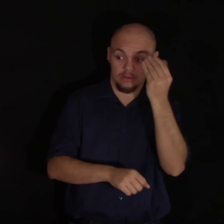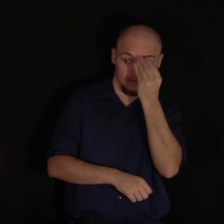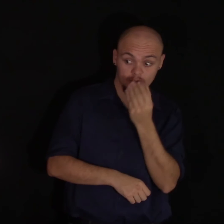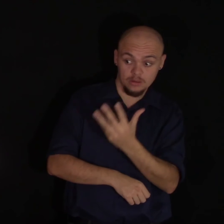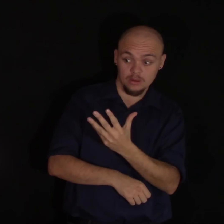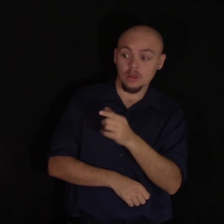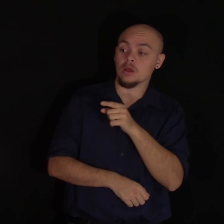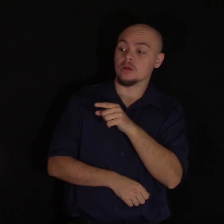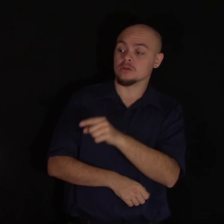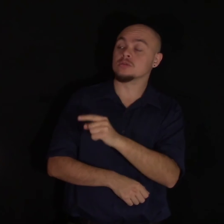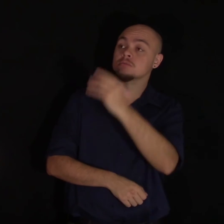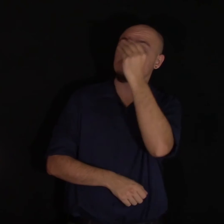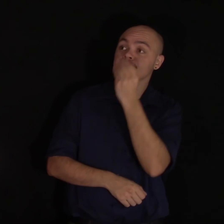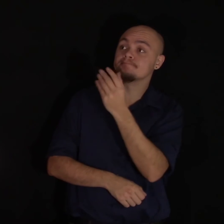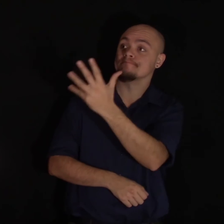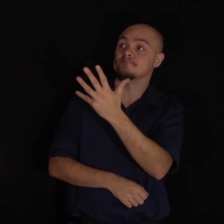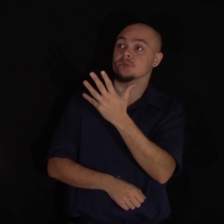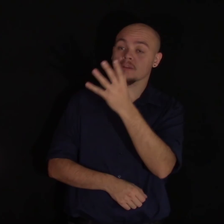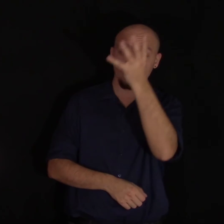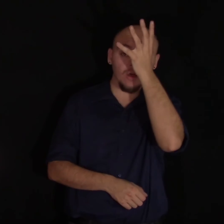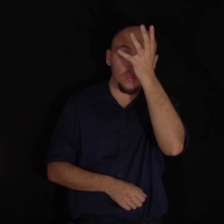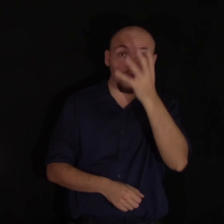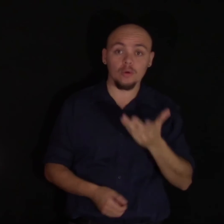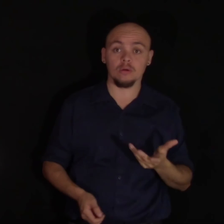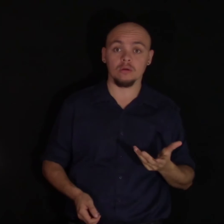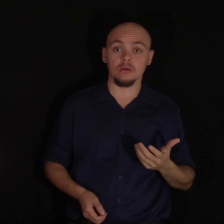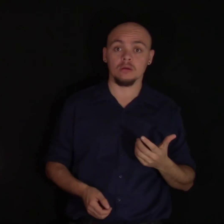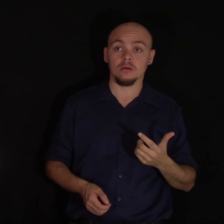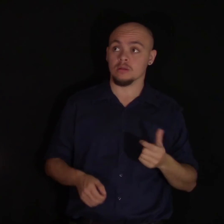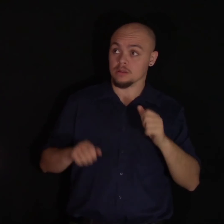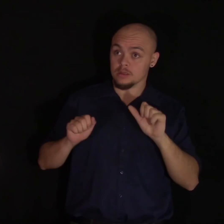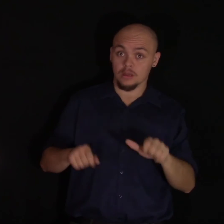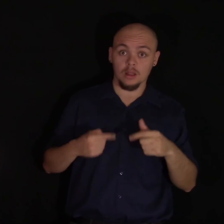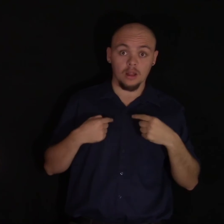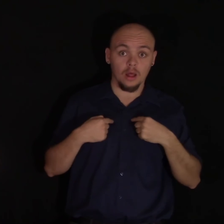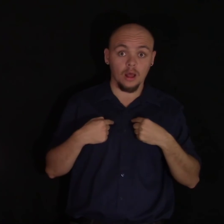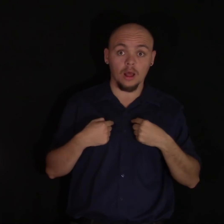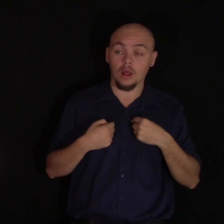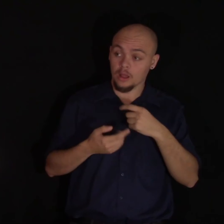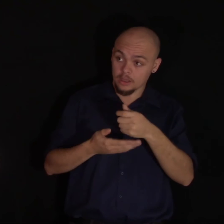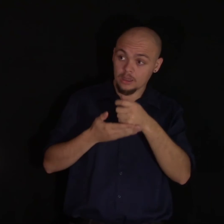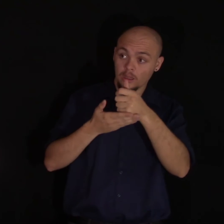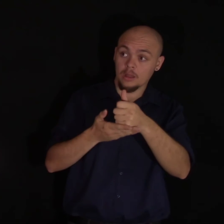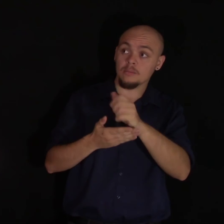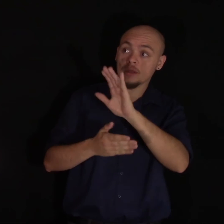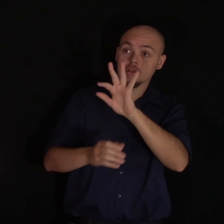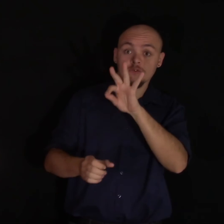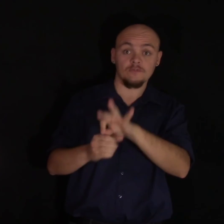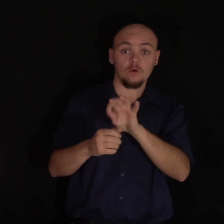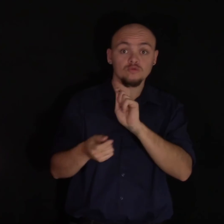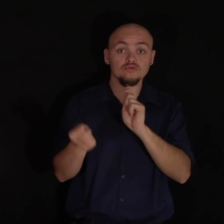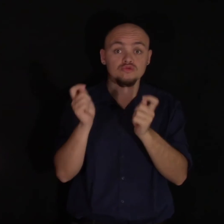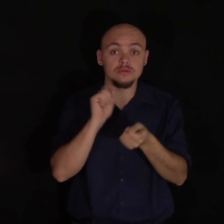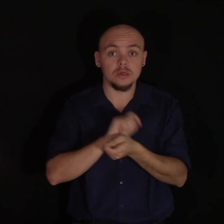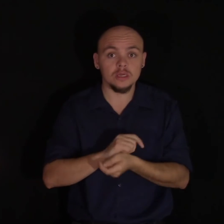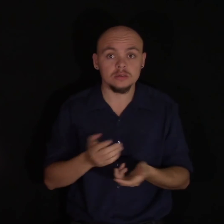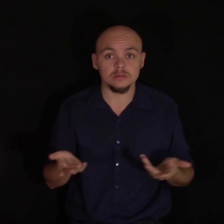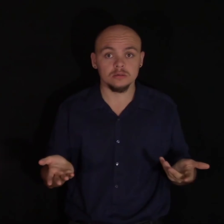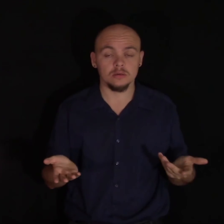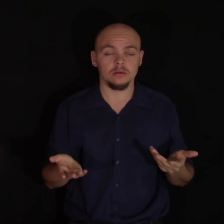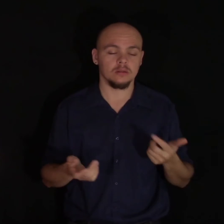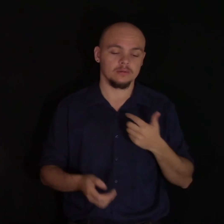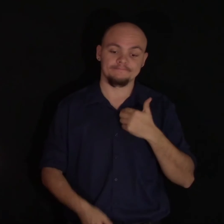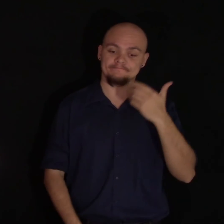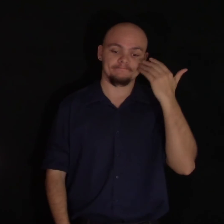told her father my experience? Could I have ultimately helped change his vote? I will